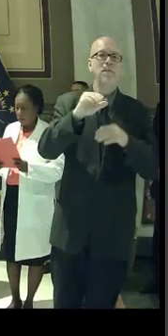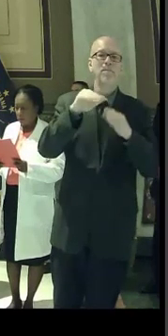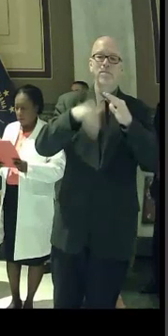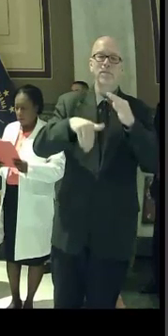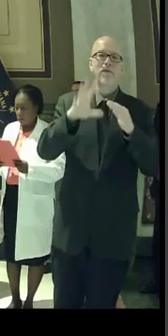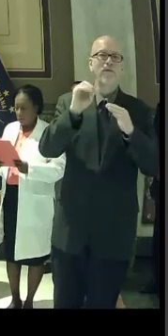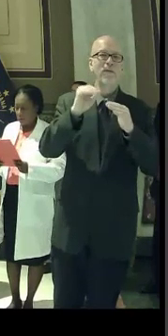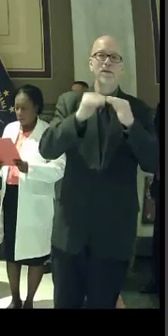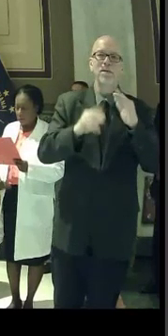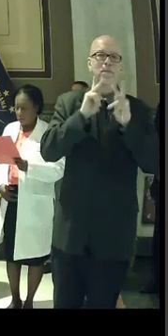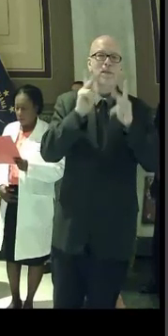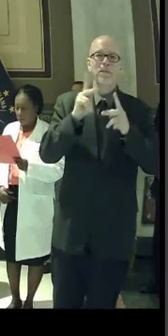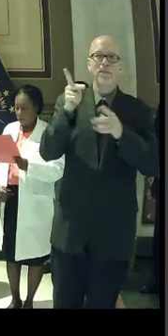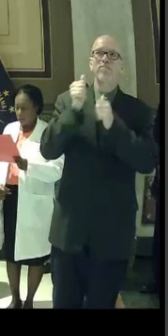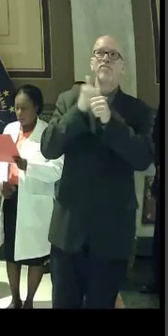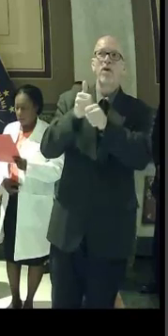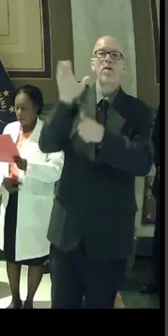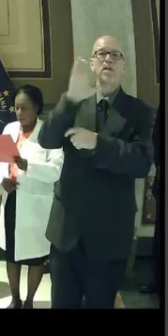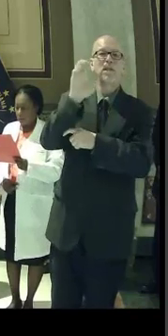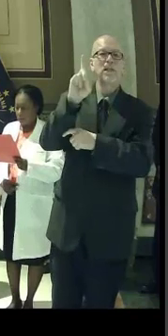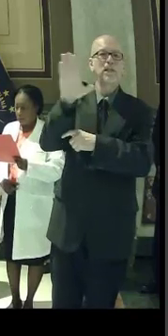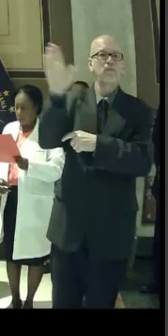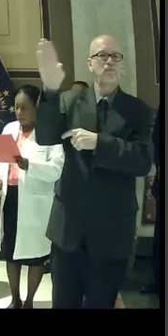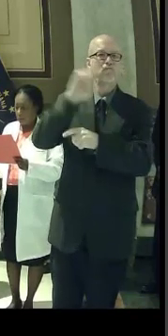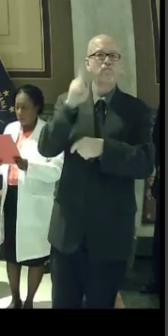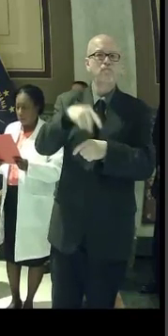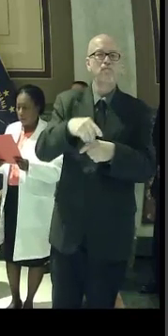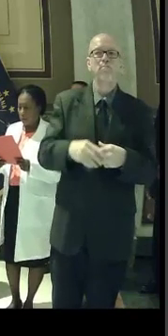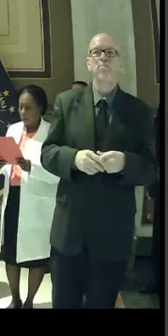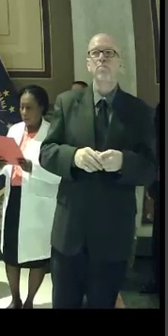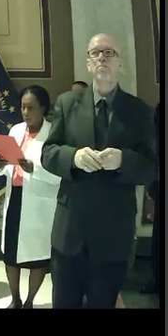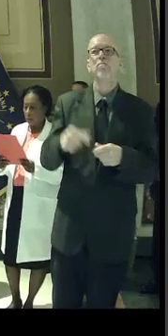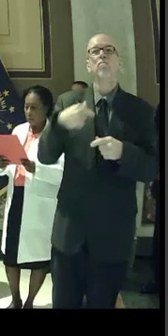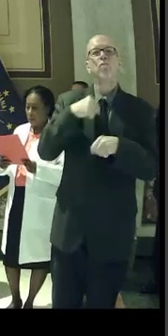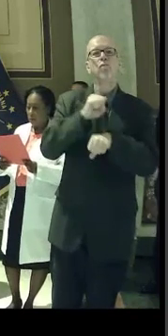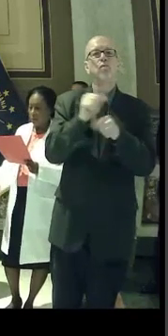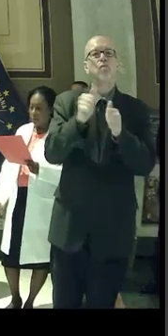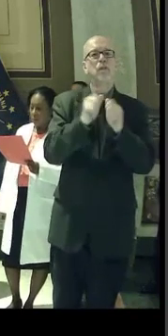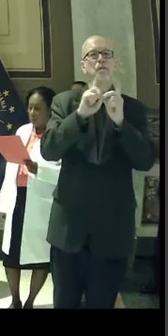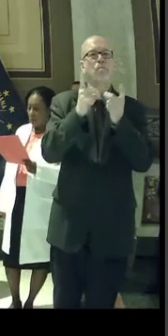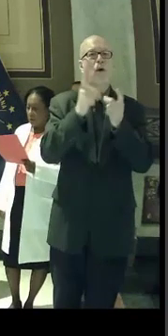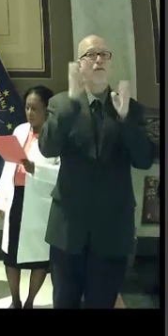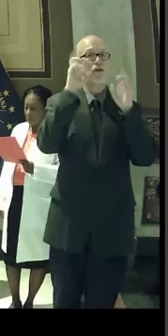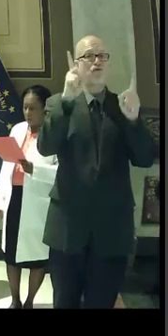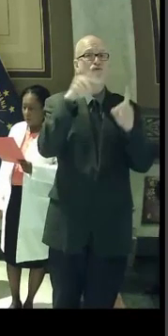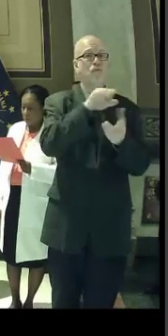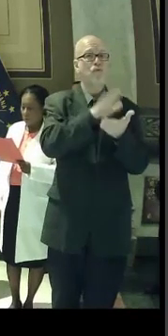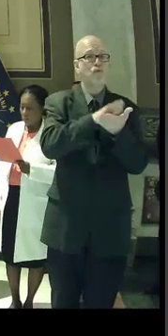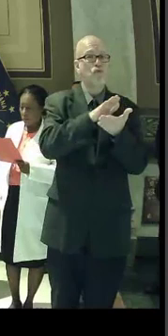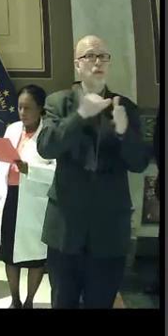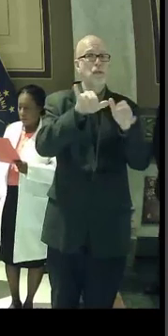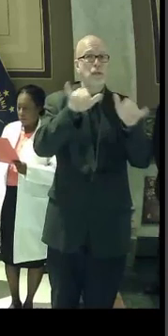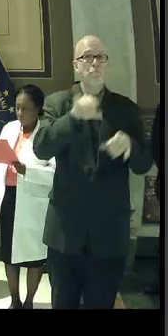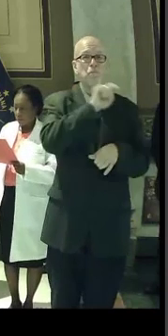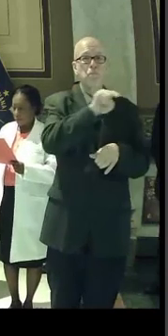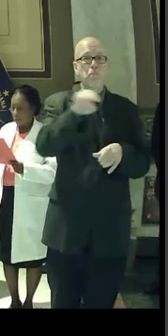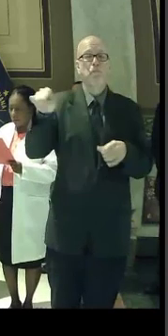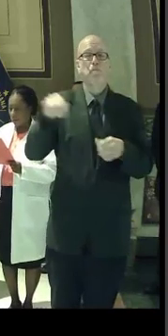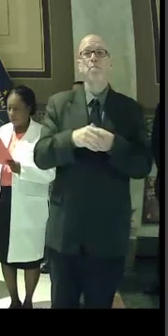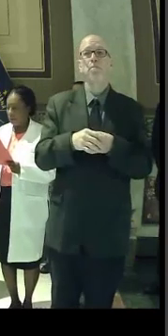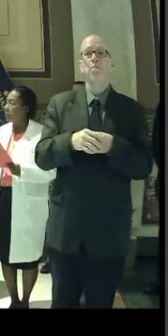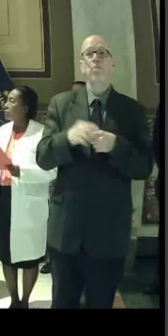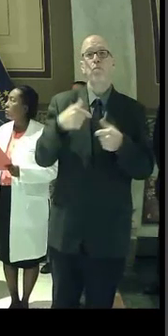the CDC. We're continuing to work with the Department of Education and our schools.